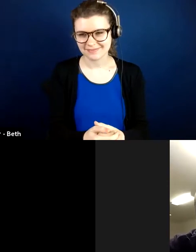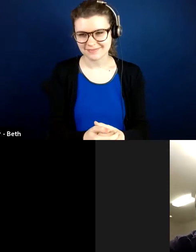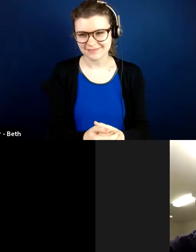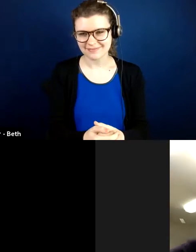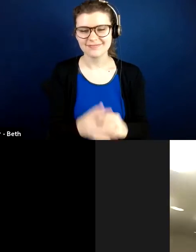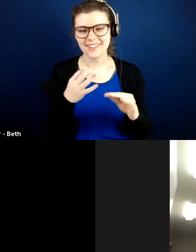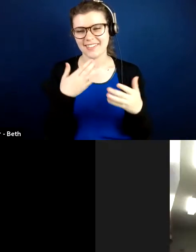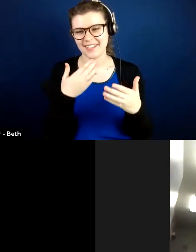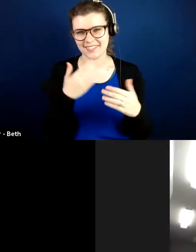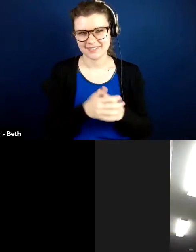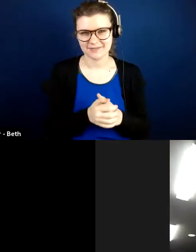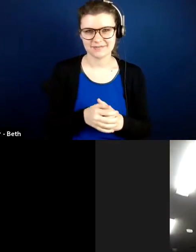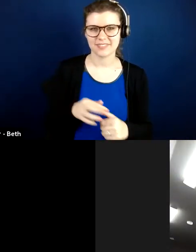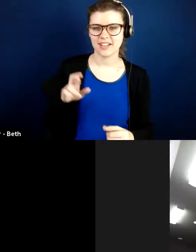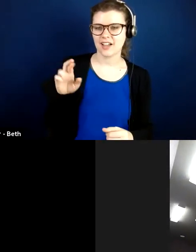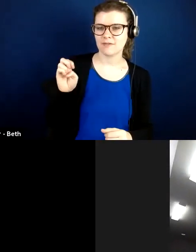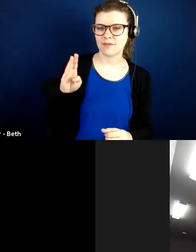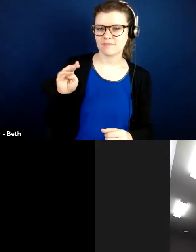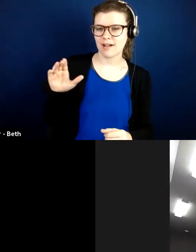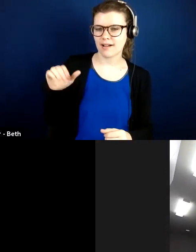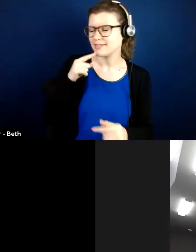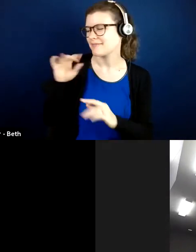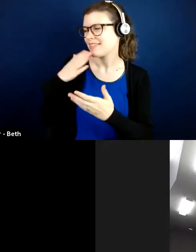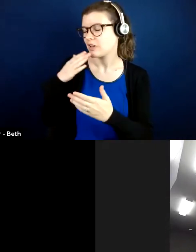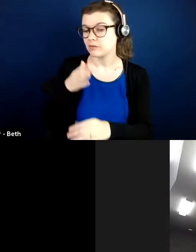Thank you. Right. Sure, thanks. Kimberly?